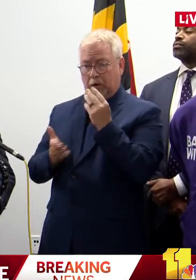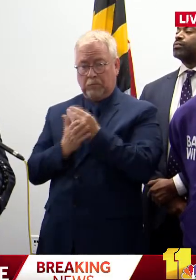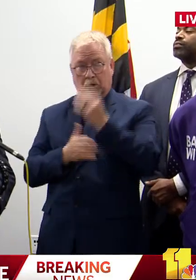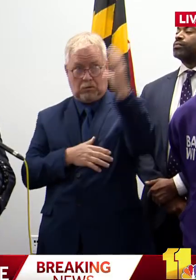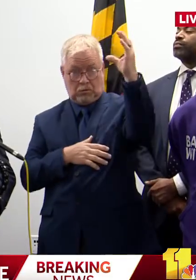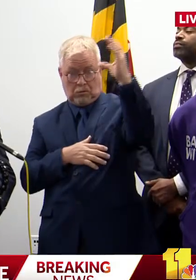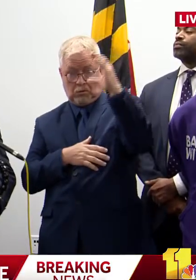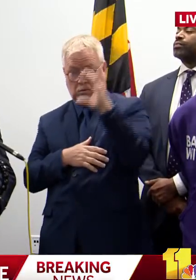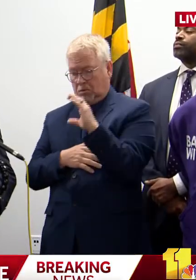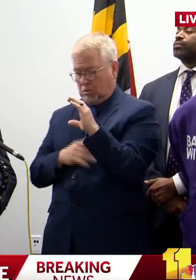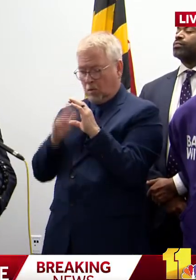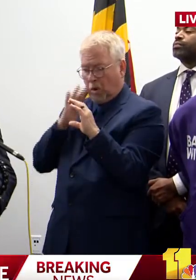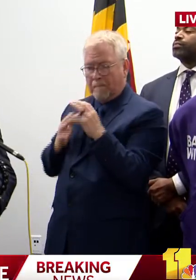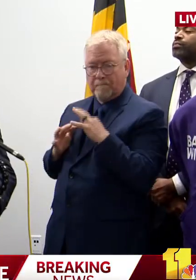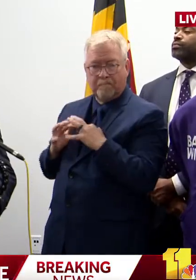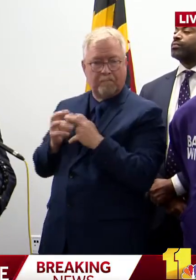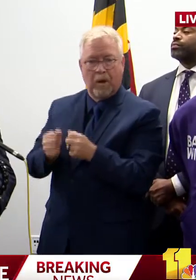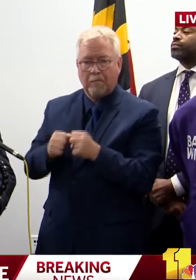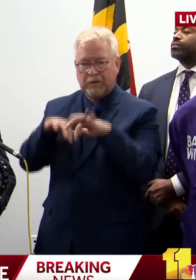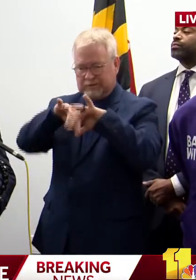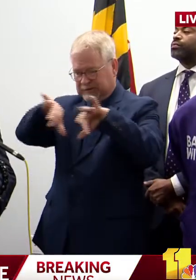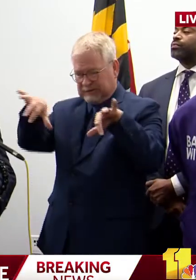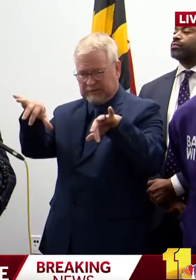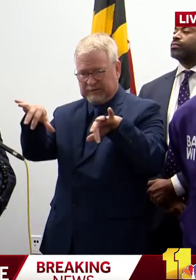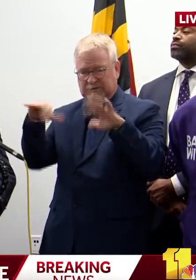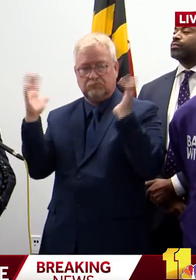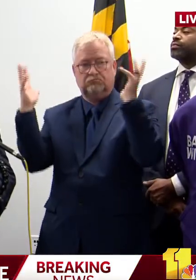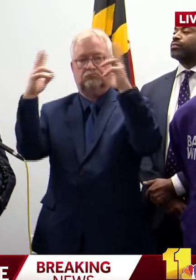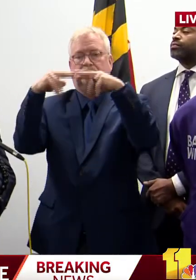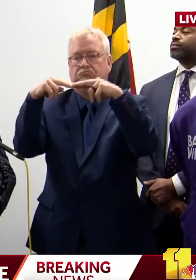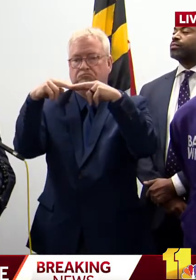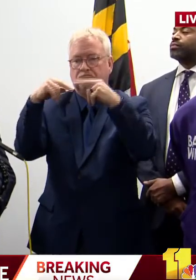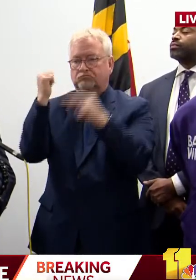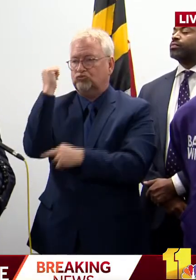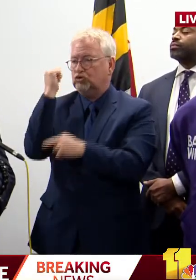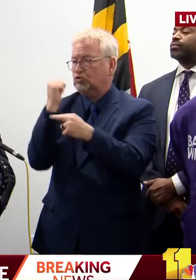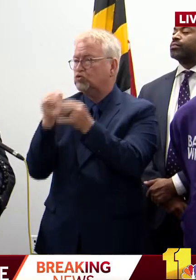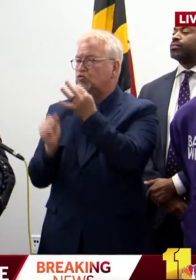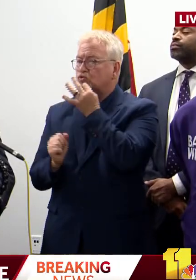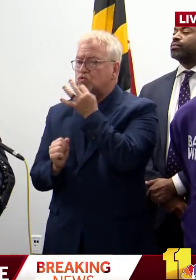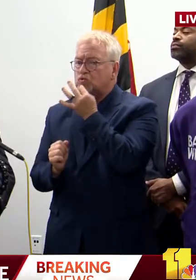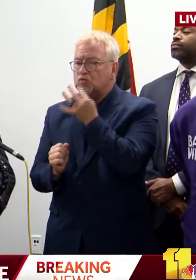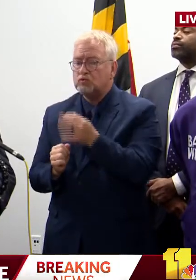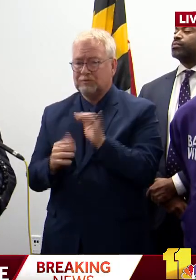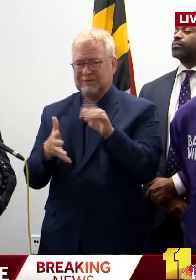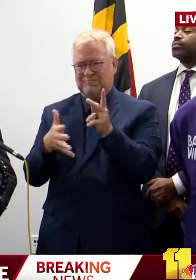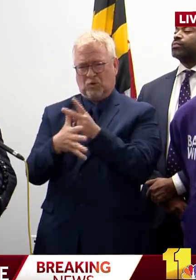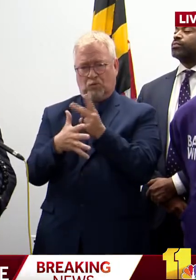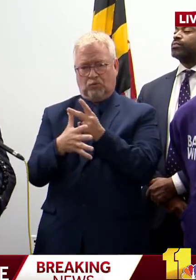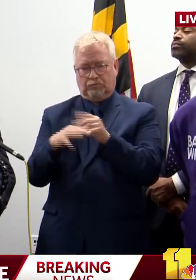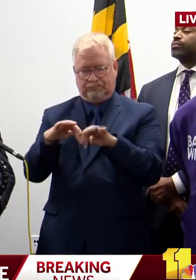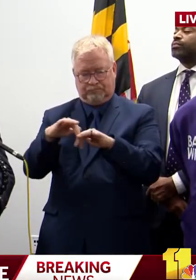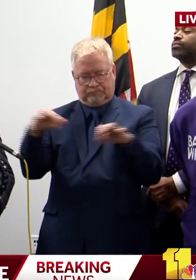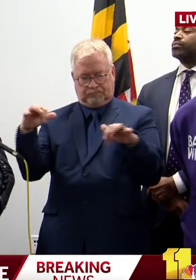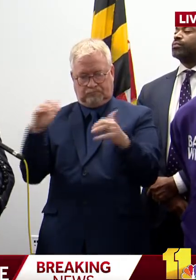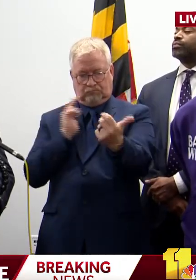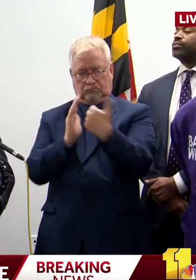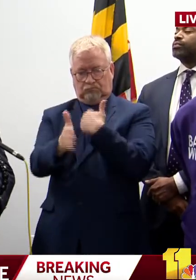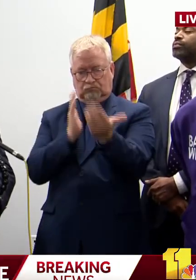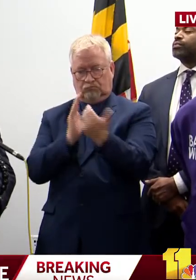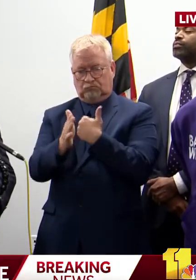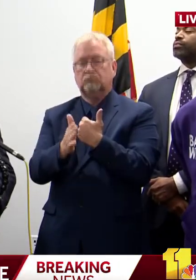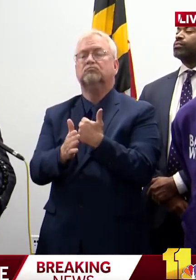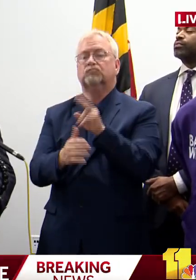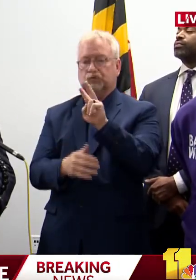resources available so that we can reconstruct the bridge as quickly as possible. First priority, open the shipping lanes, let us replace the bridge,